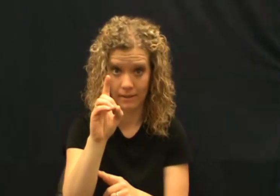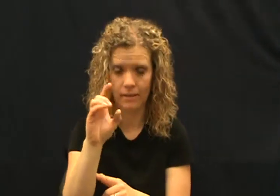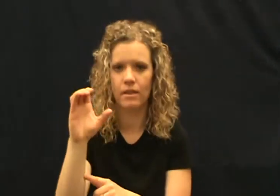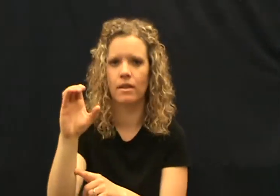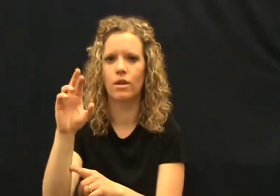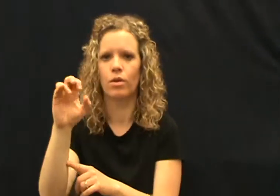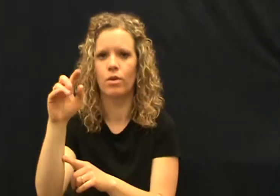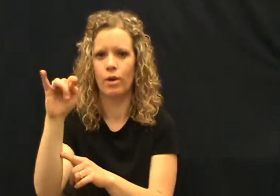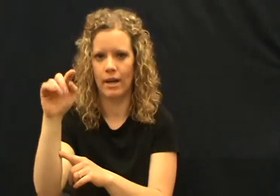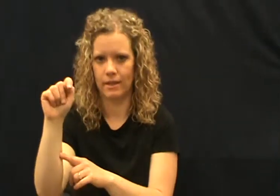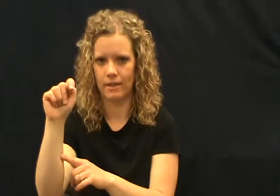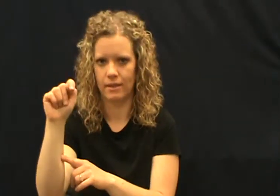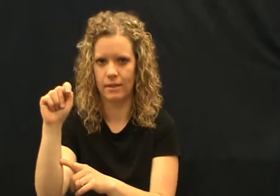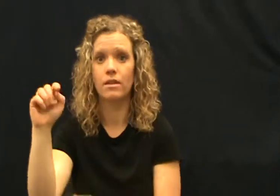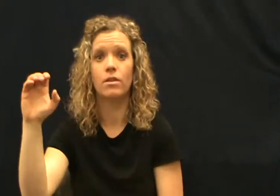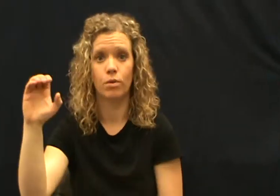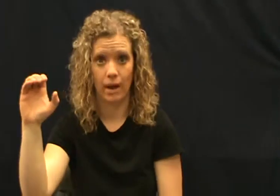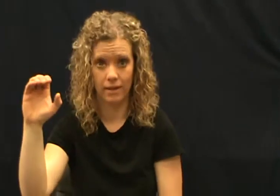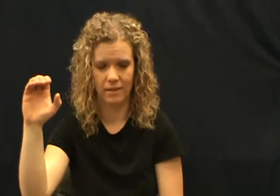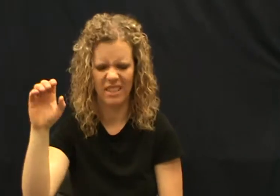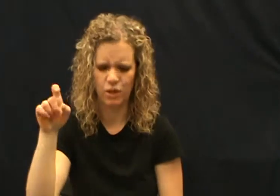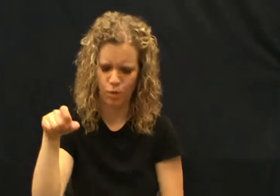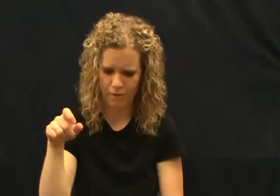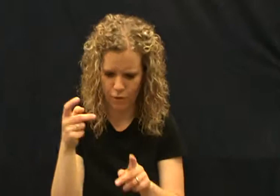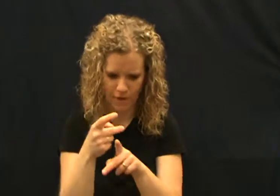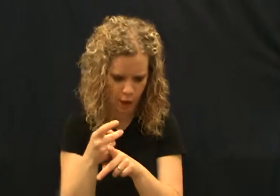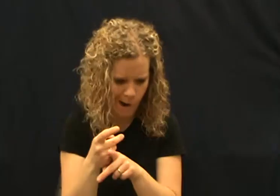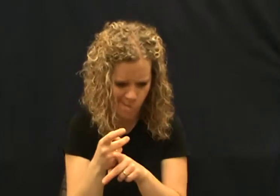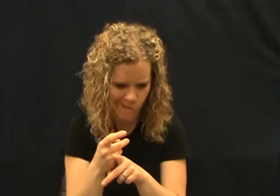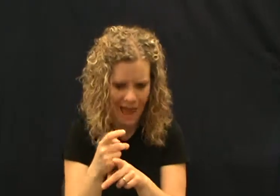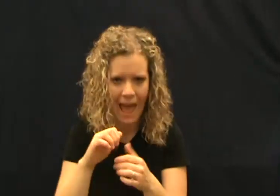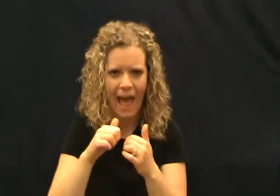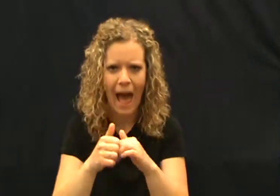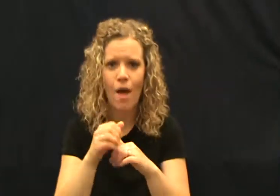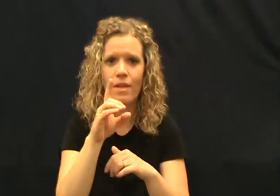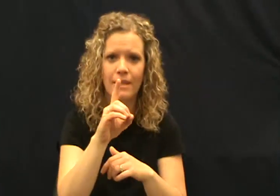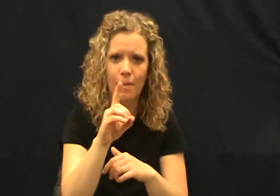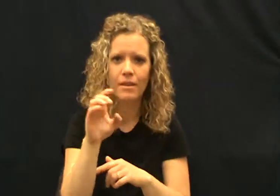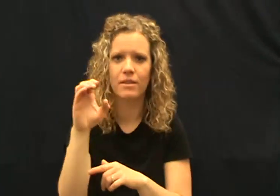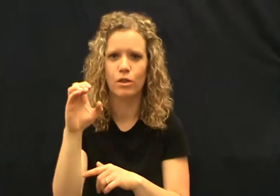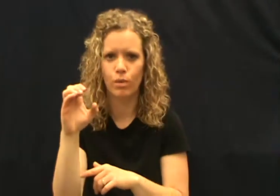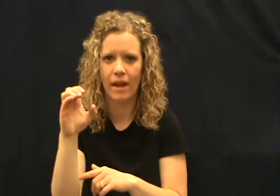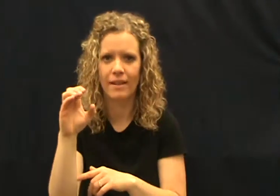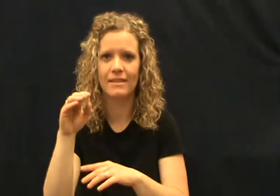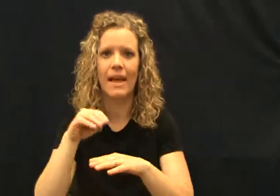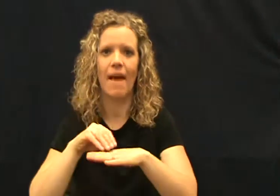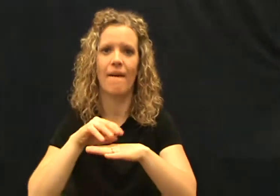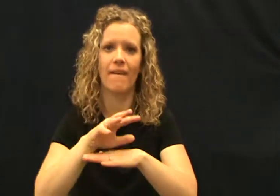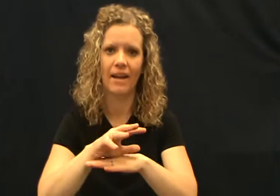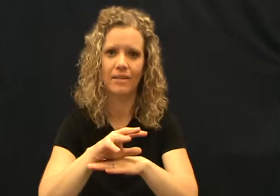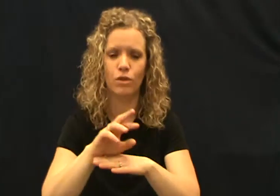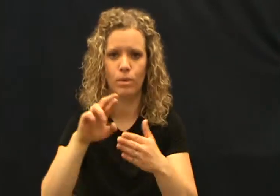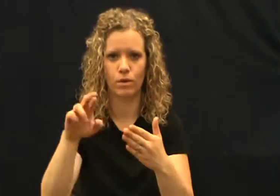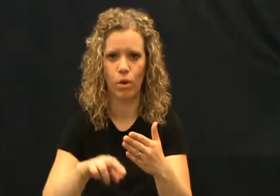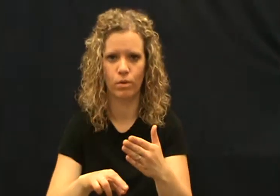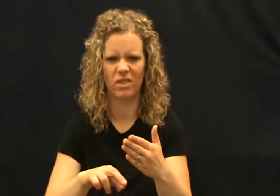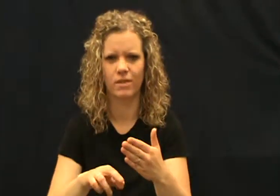how debits and credits increase or decrease these amounts, and that's the bookkeeping part of all of this. Okay,